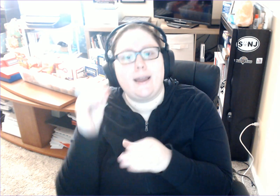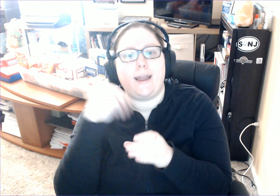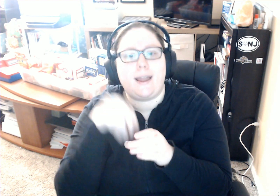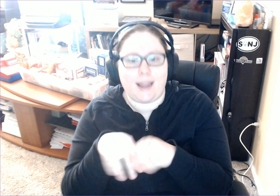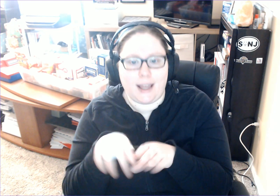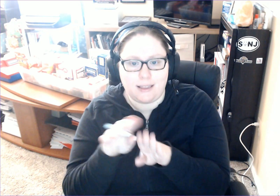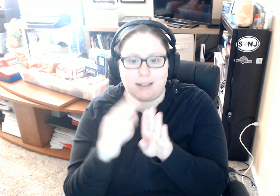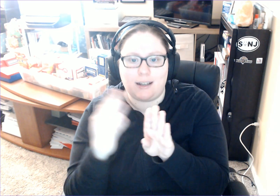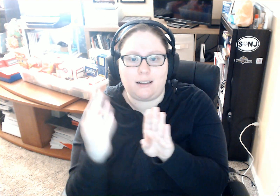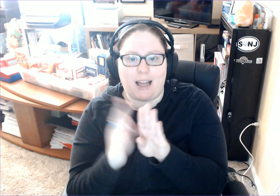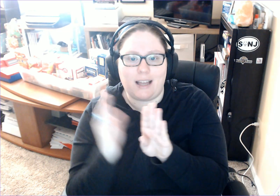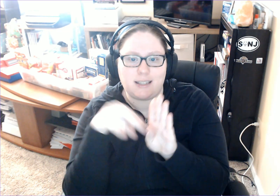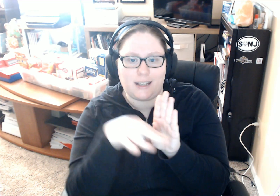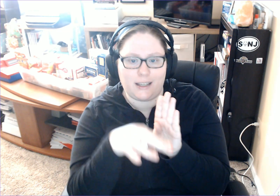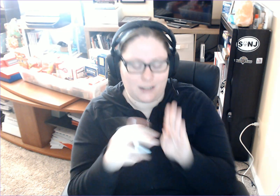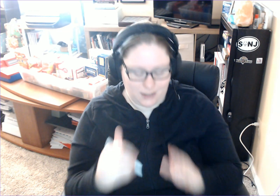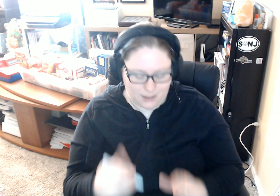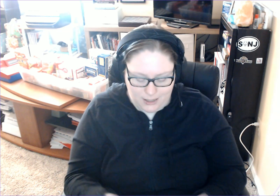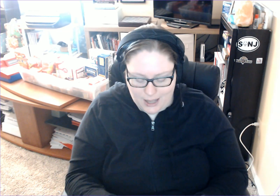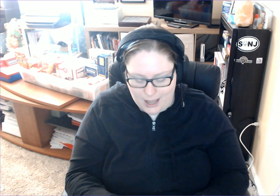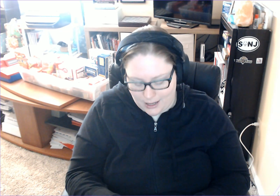In the closet. Yes.